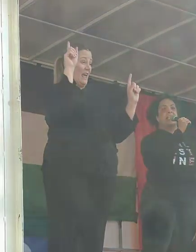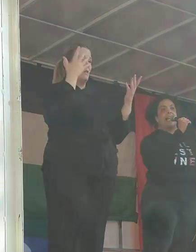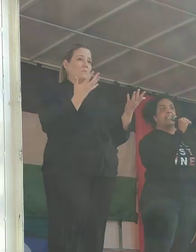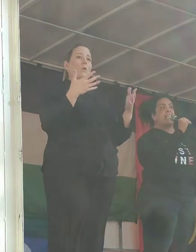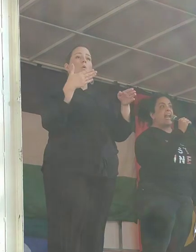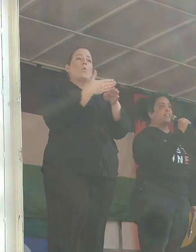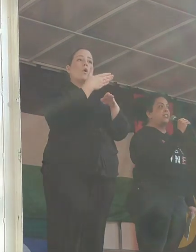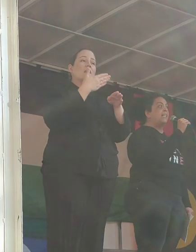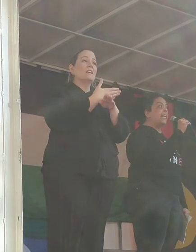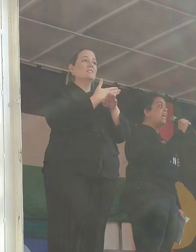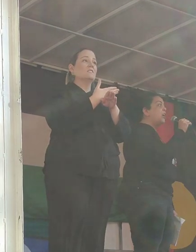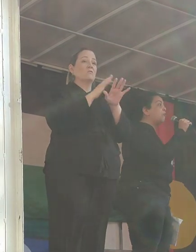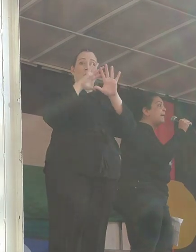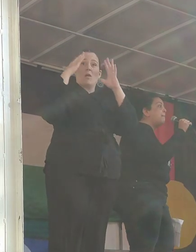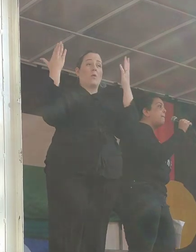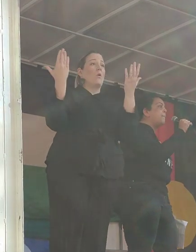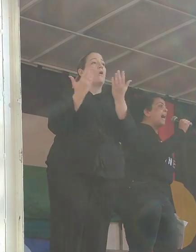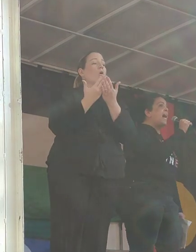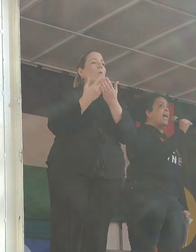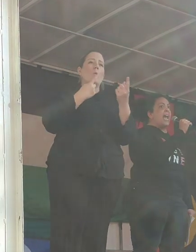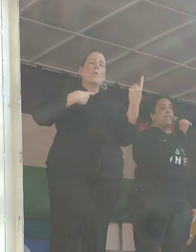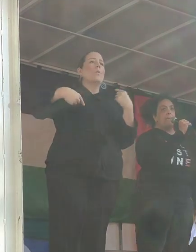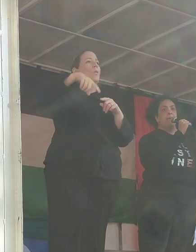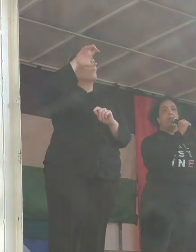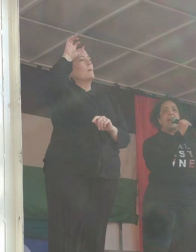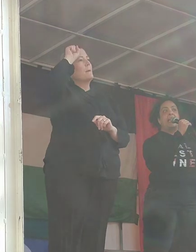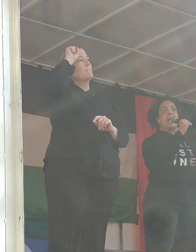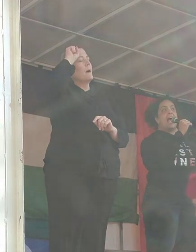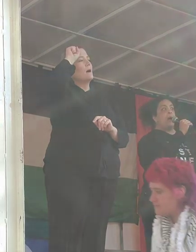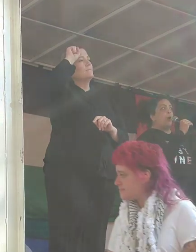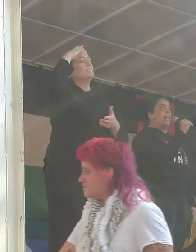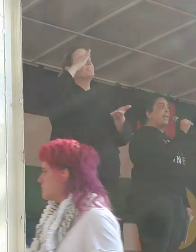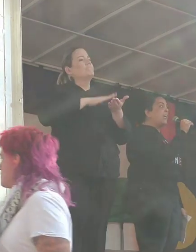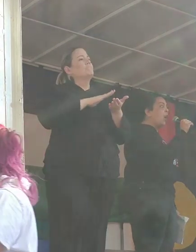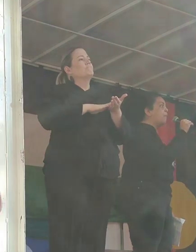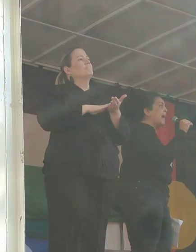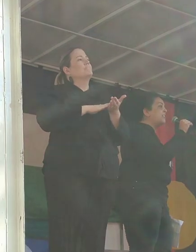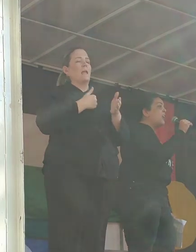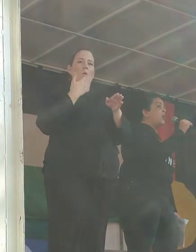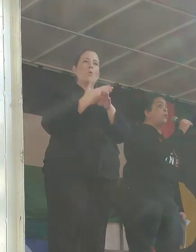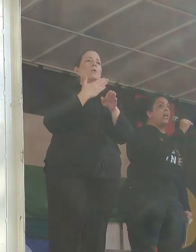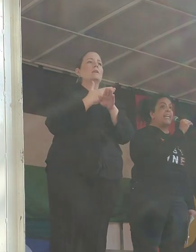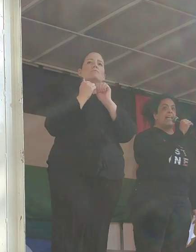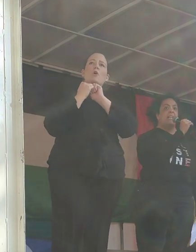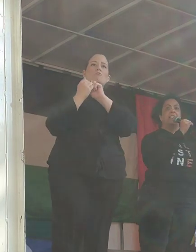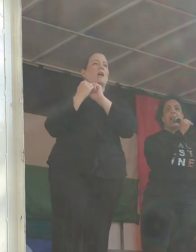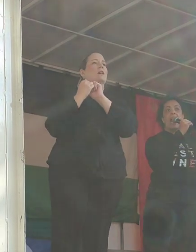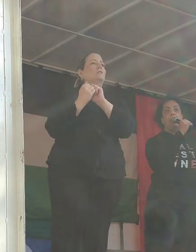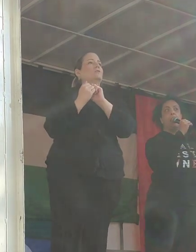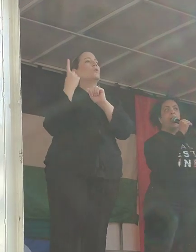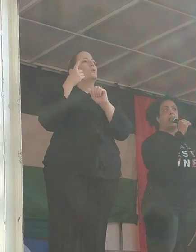when workers internationally remember and commemorate our working comrades who